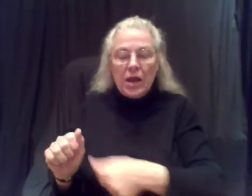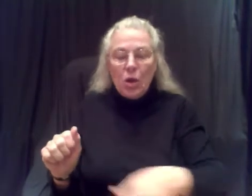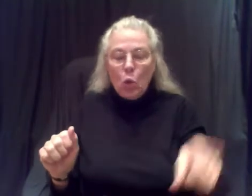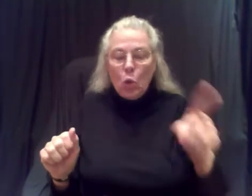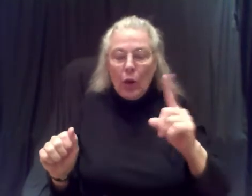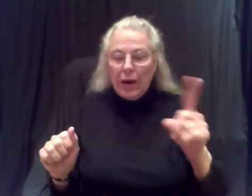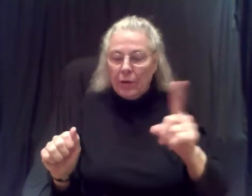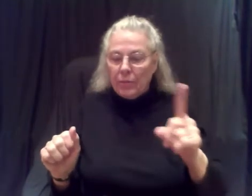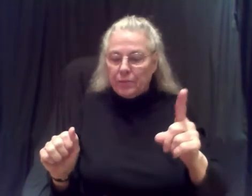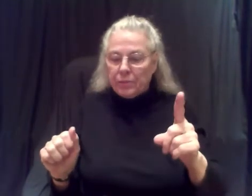Everywhere.